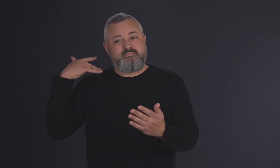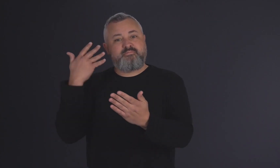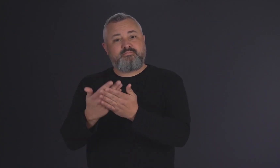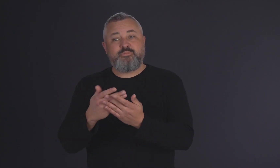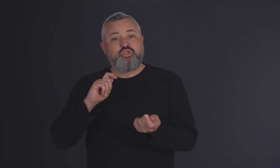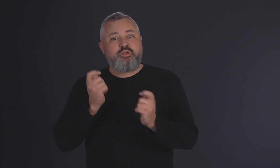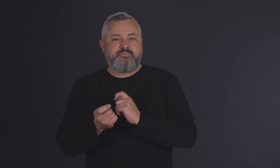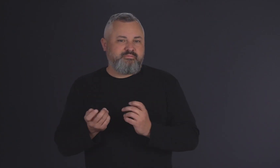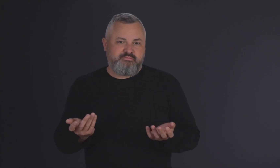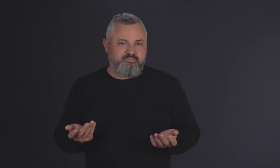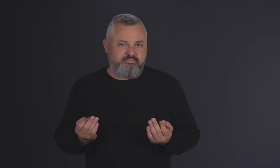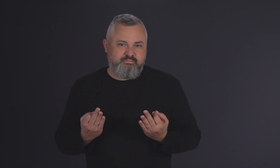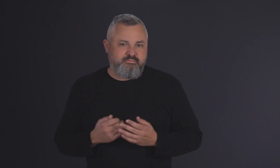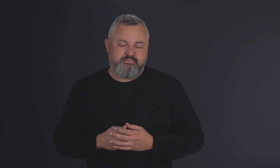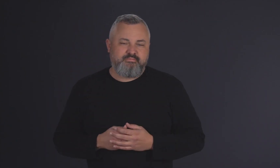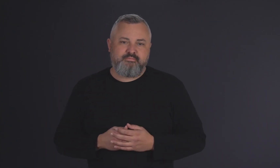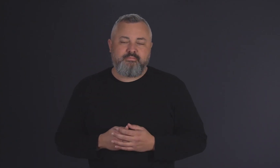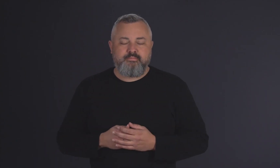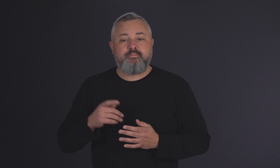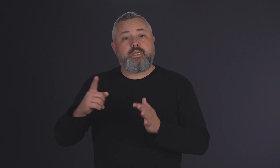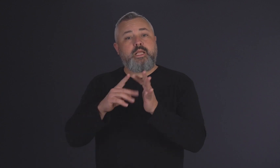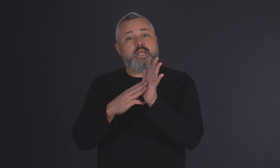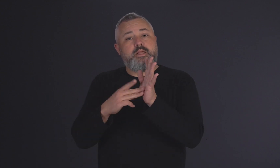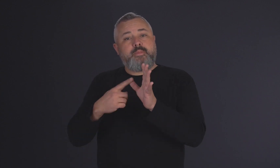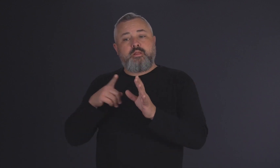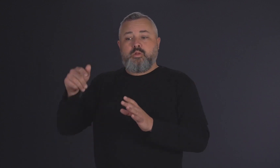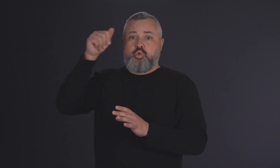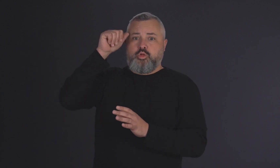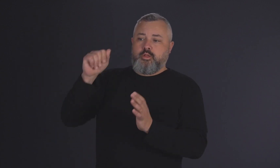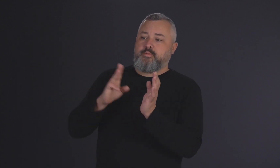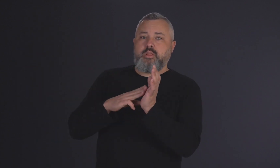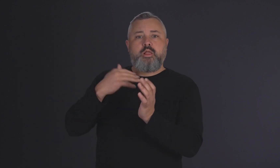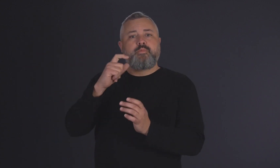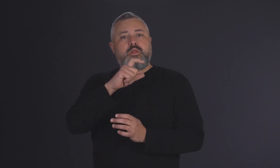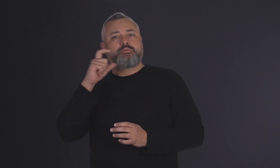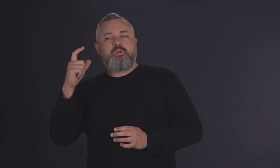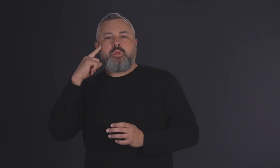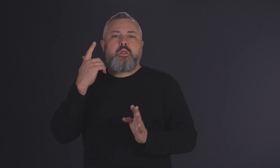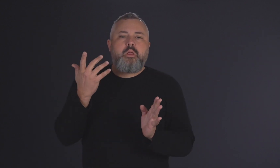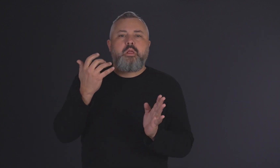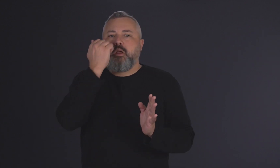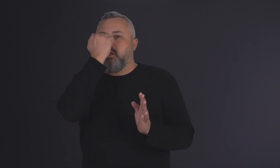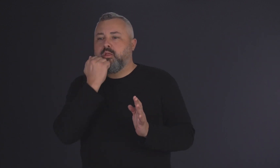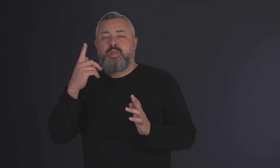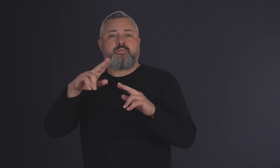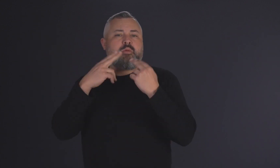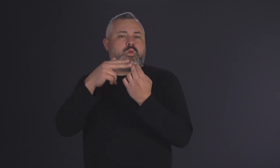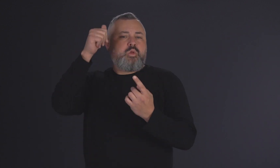Well, as we can see, not much has changed. While Emma did know that her mother had cancer, its severity was never explained to her, and